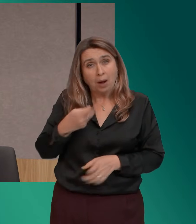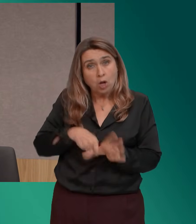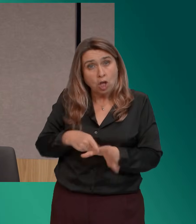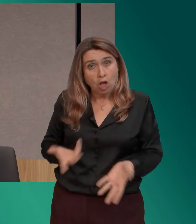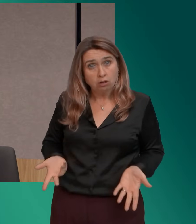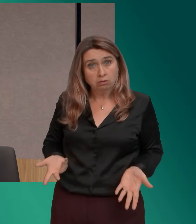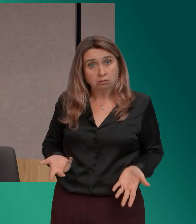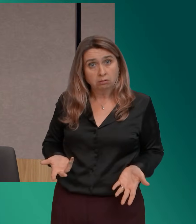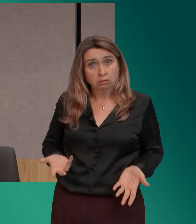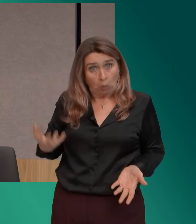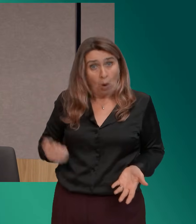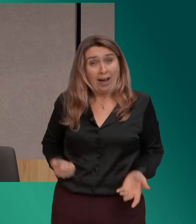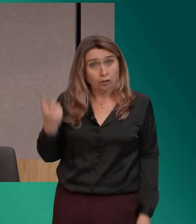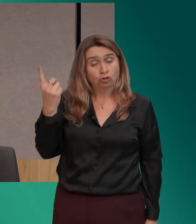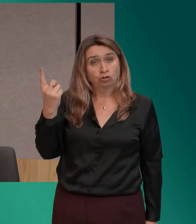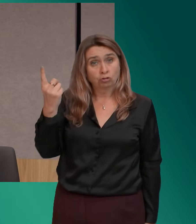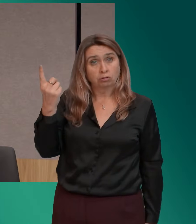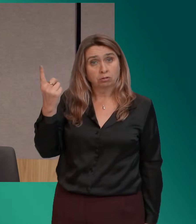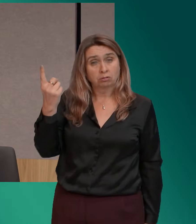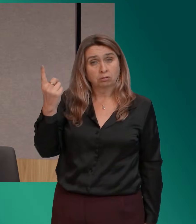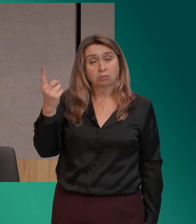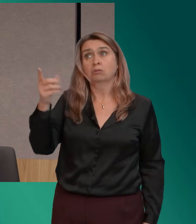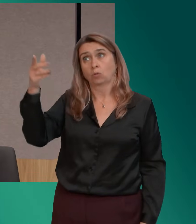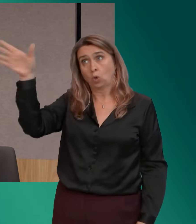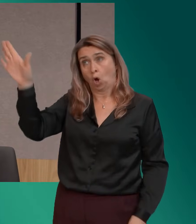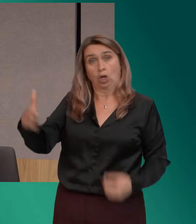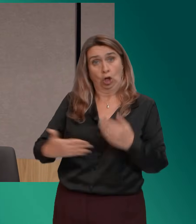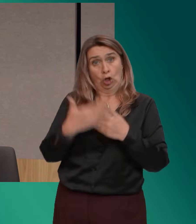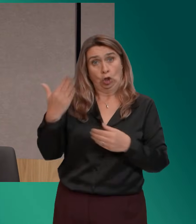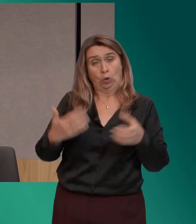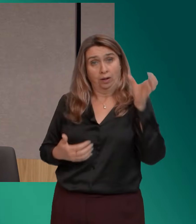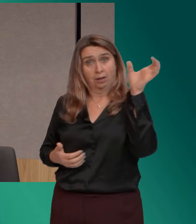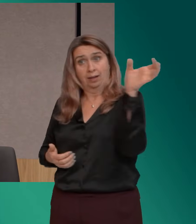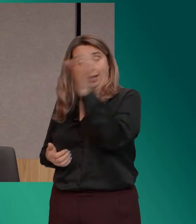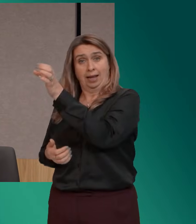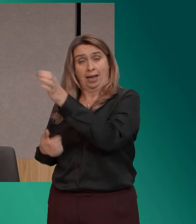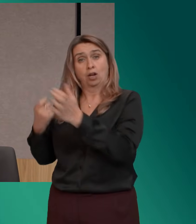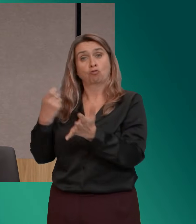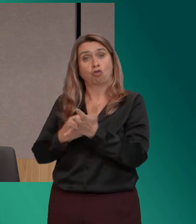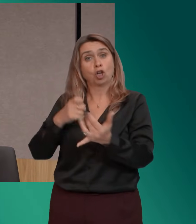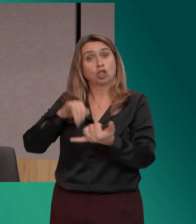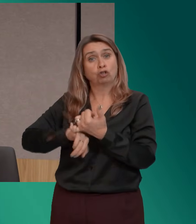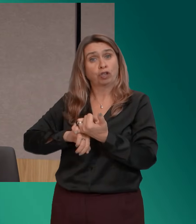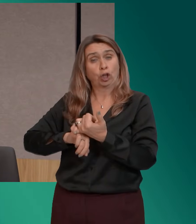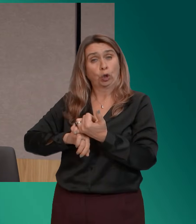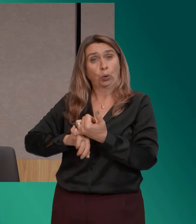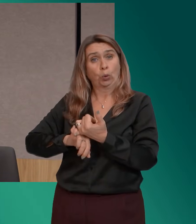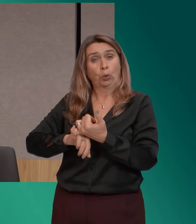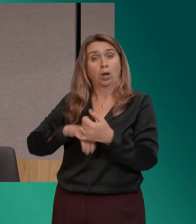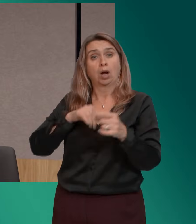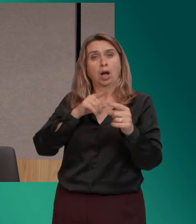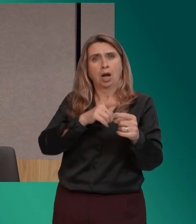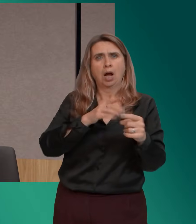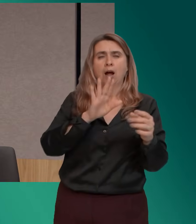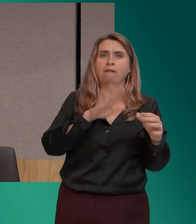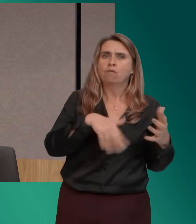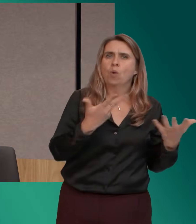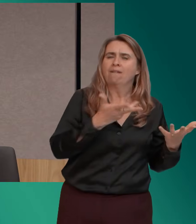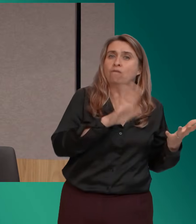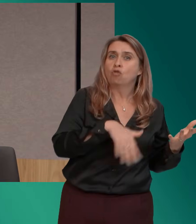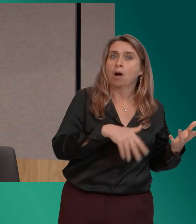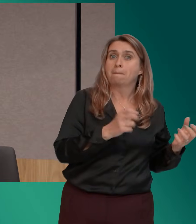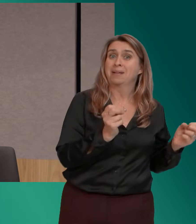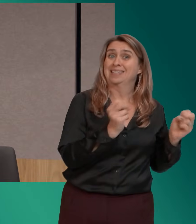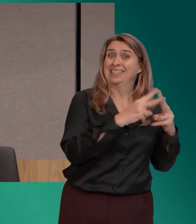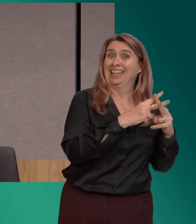£900,000. The current new chief executive, Roch Sharu, who joined from Sydney Water in Australia,